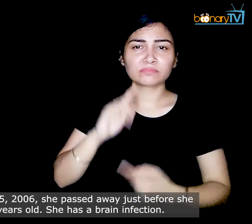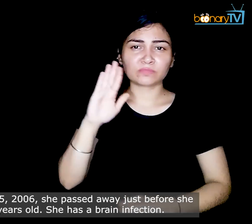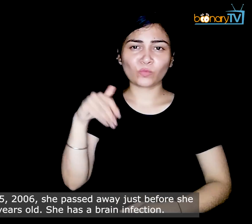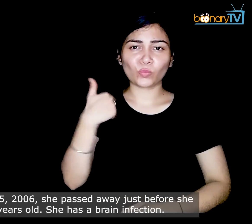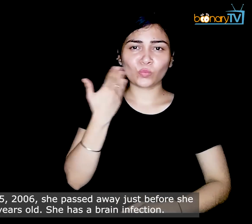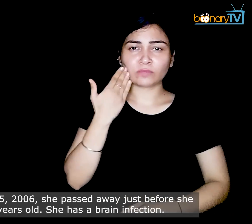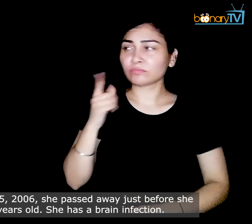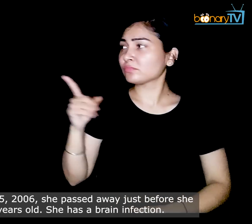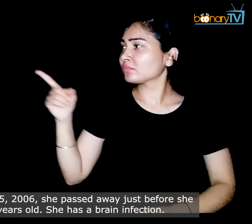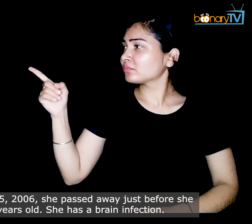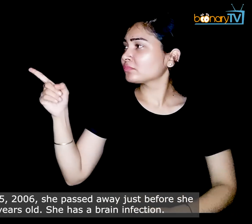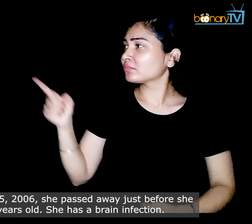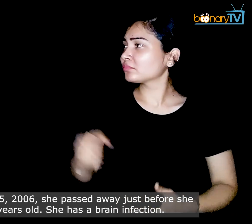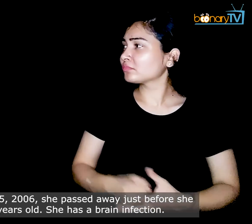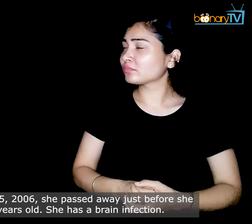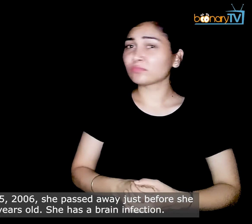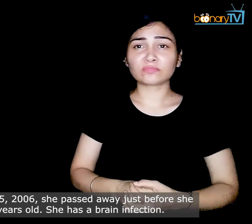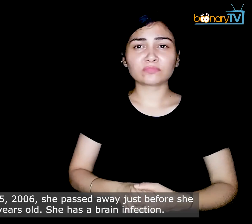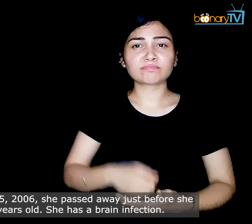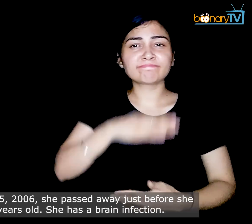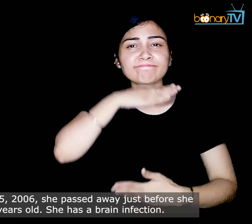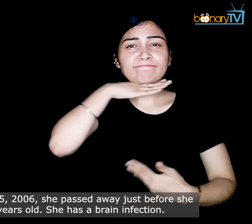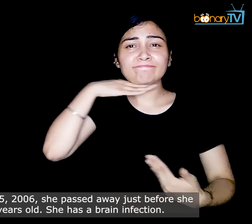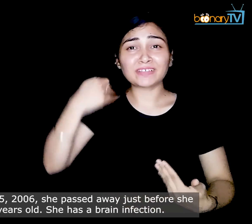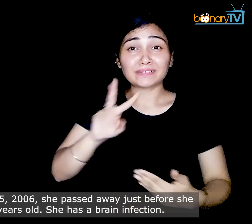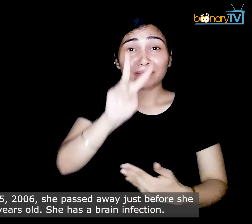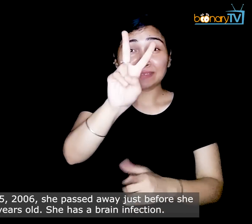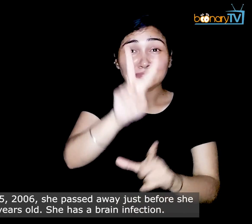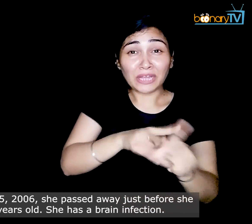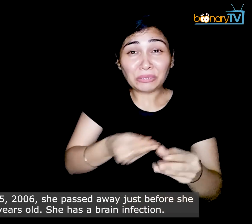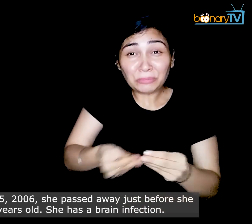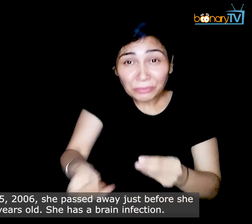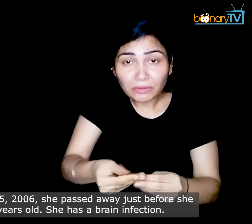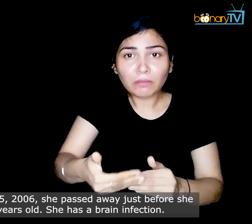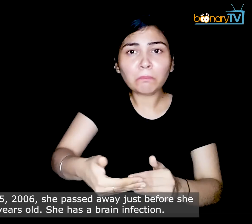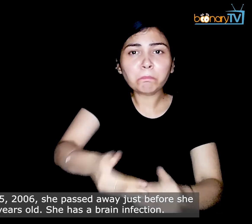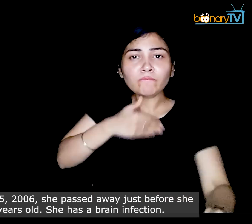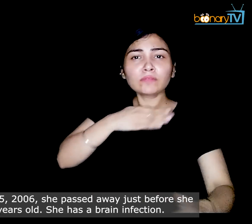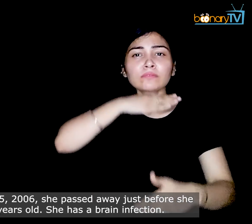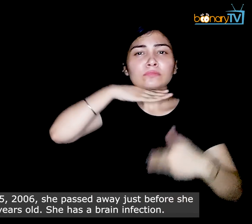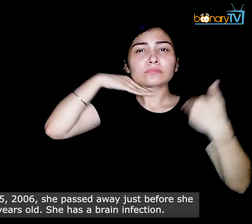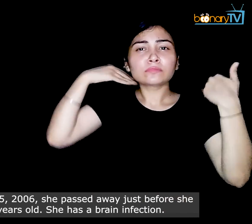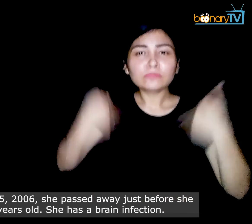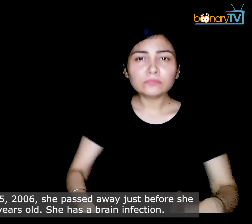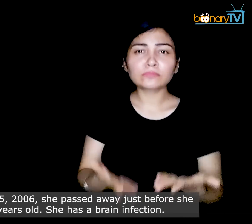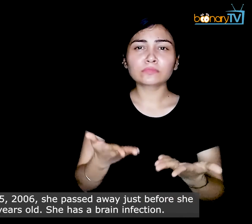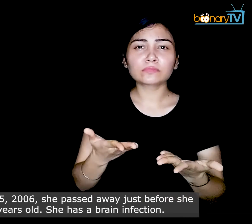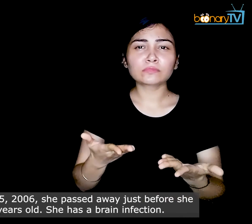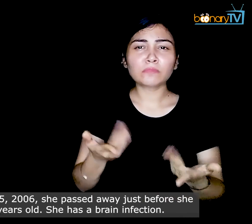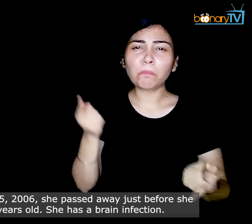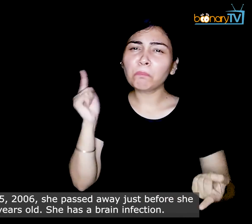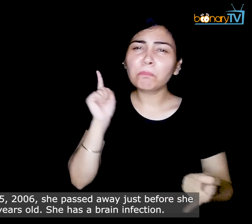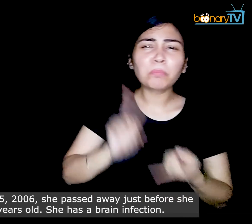on March 25, 2006, she passed away just before she could turn 2 years